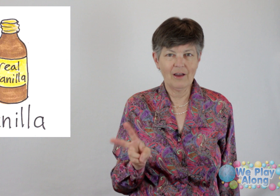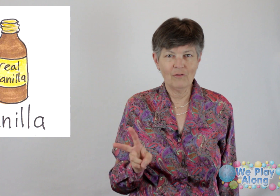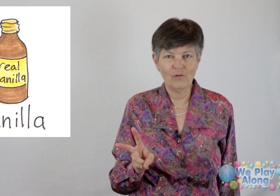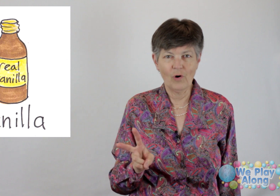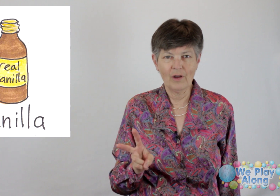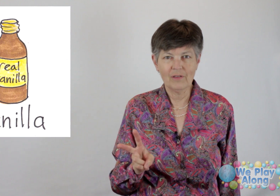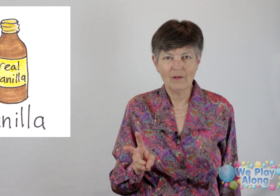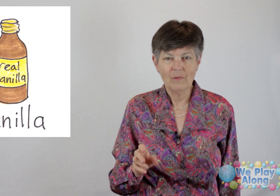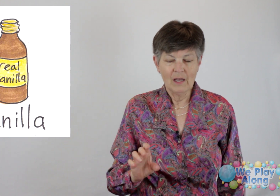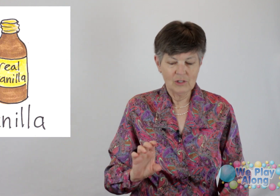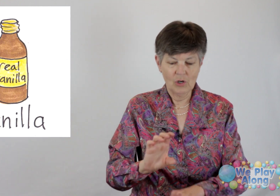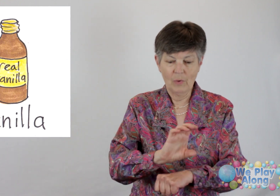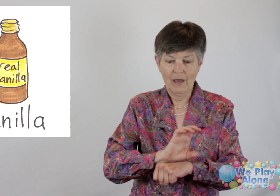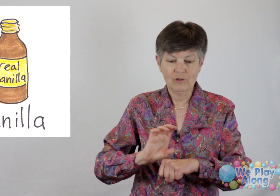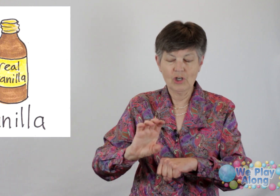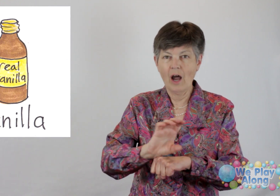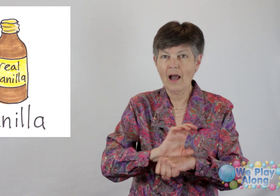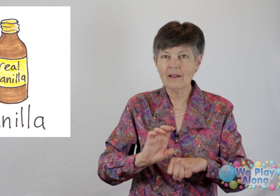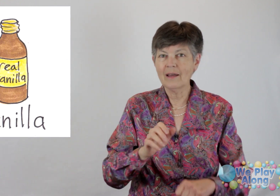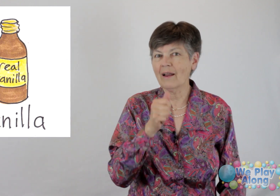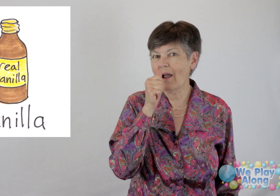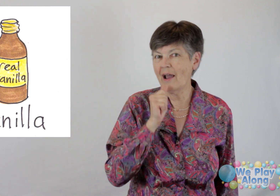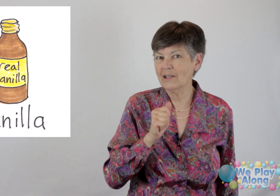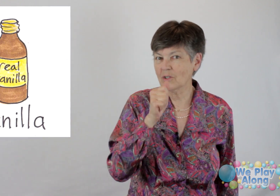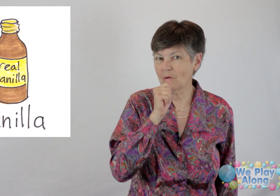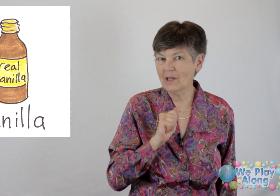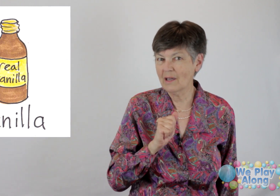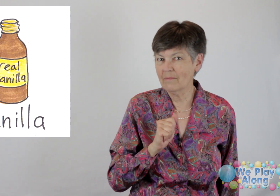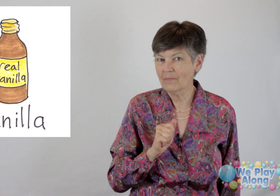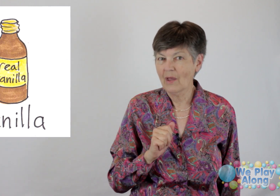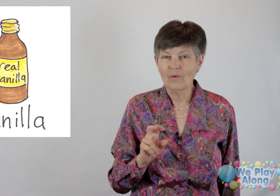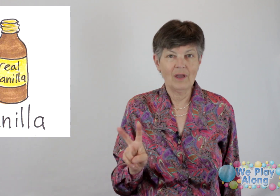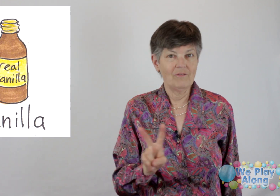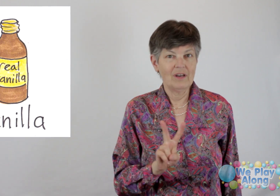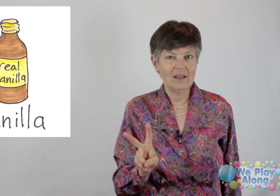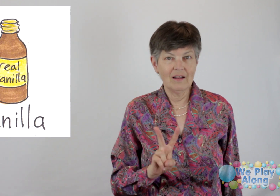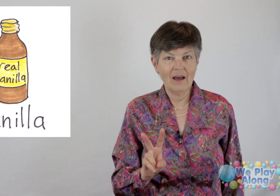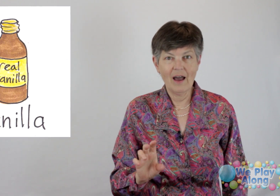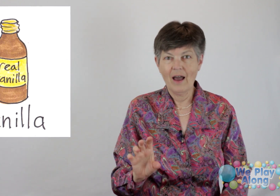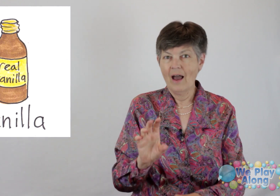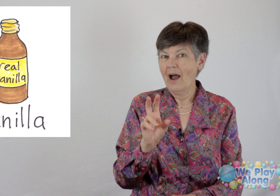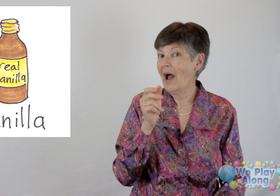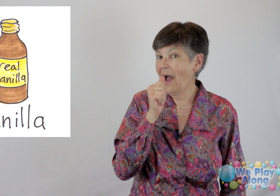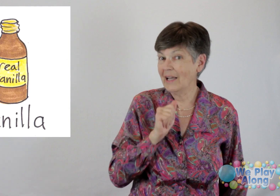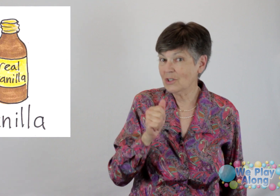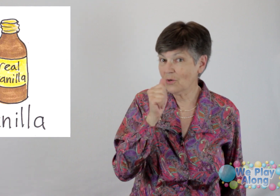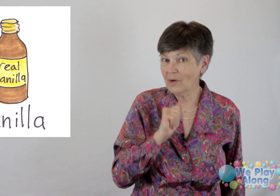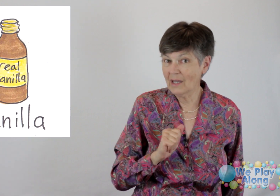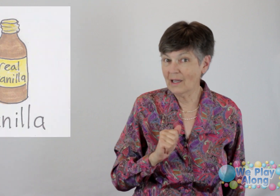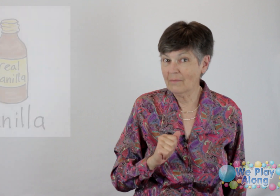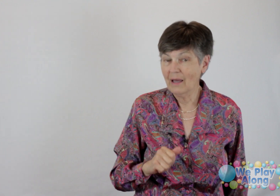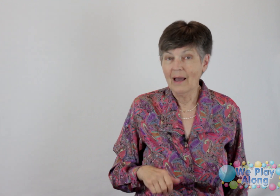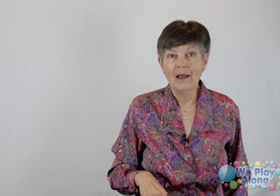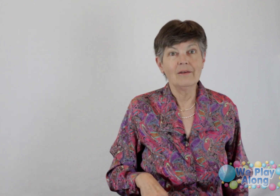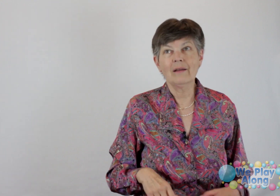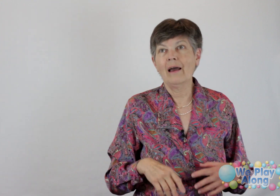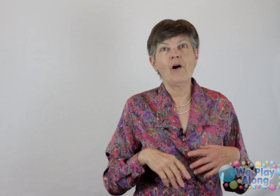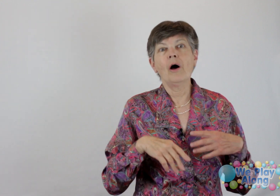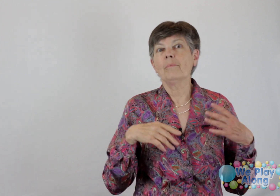and forth. So we have chocolate ice cream, we have vanilla ice cream. You can have all